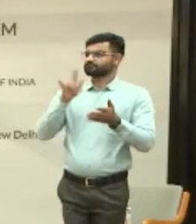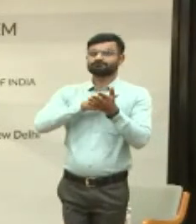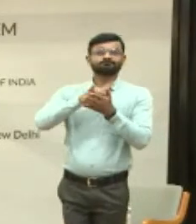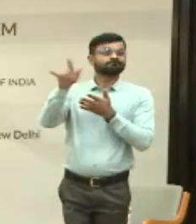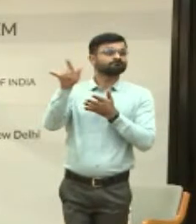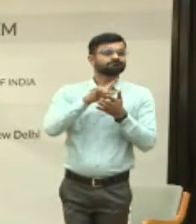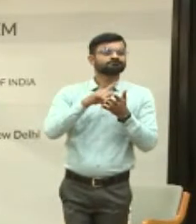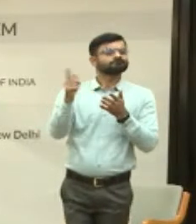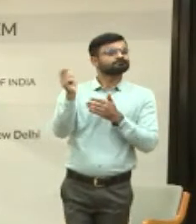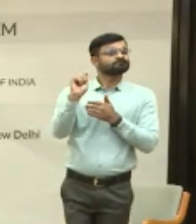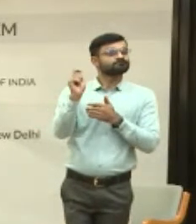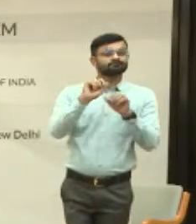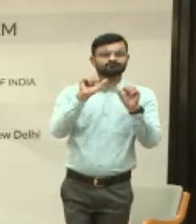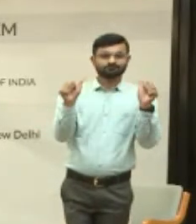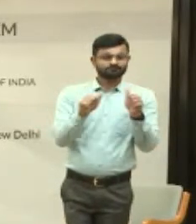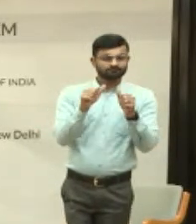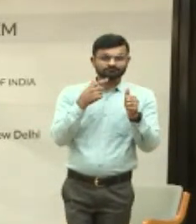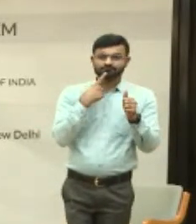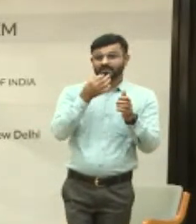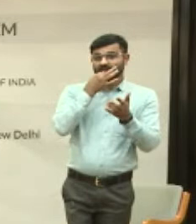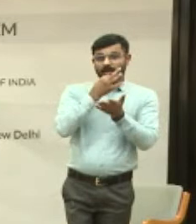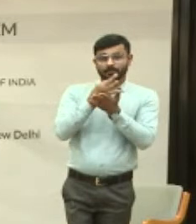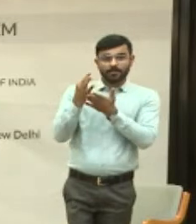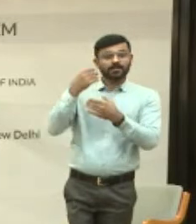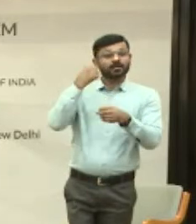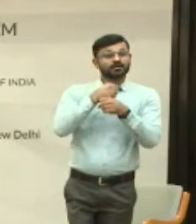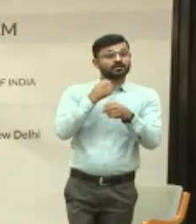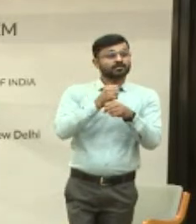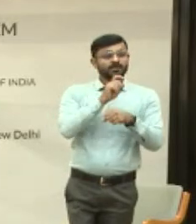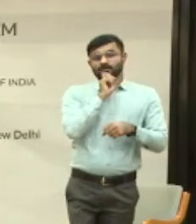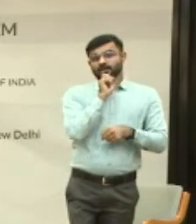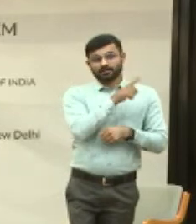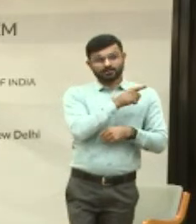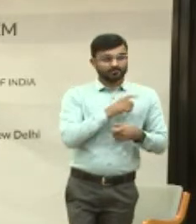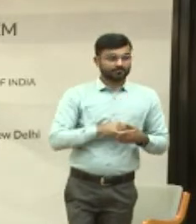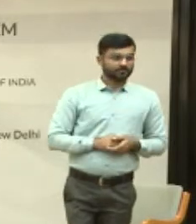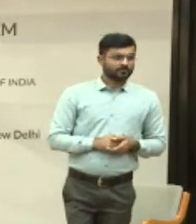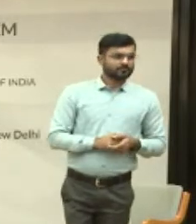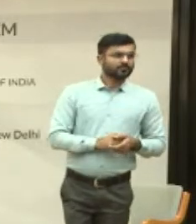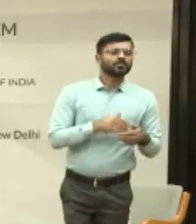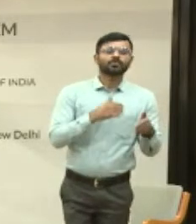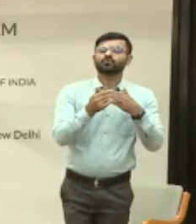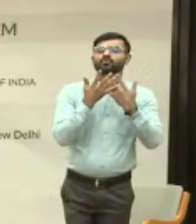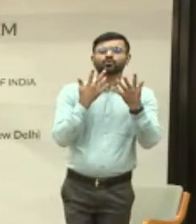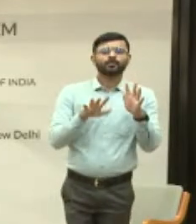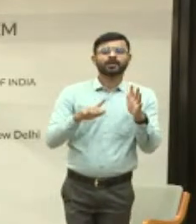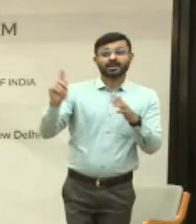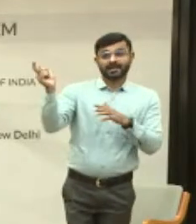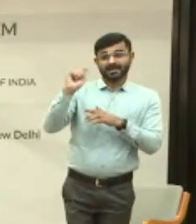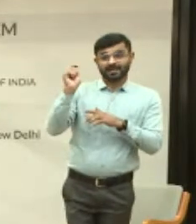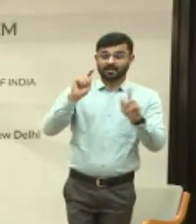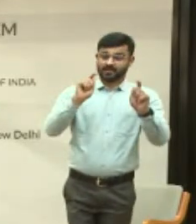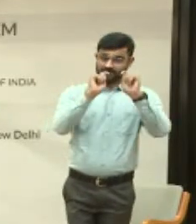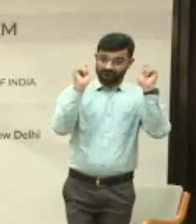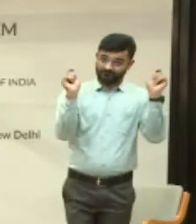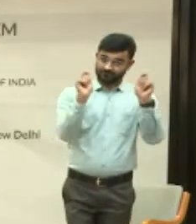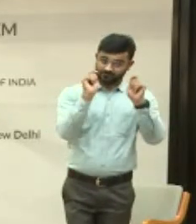kite without the permission of the government. So whenever there is a kite festival,